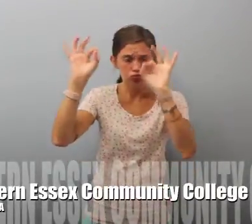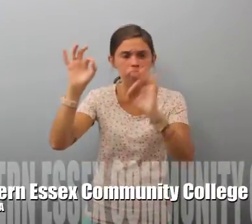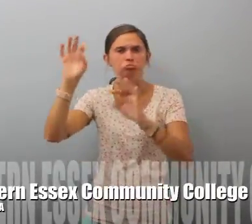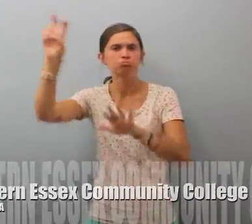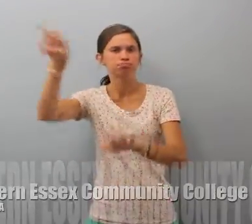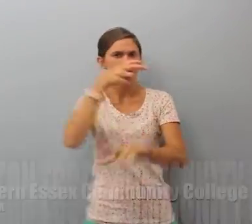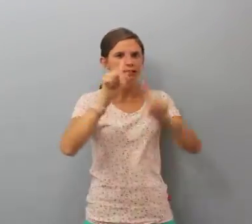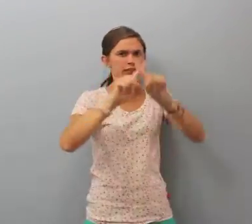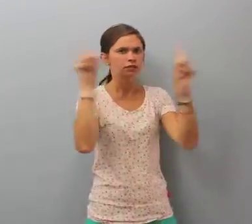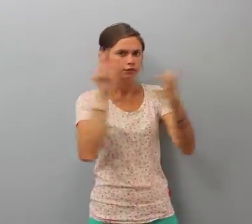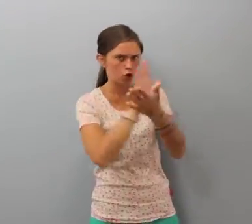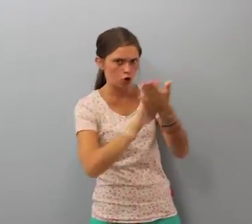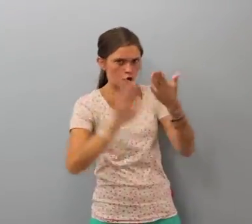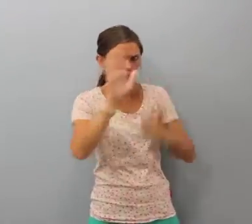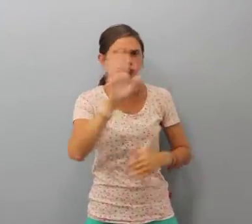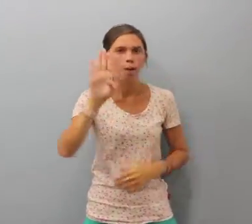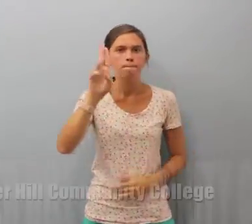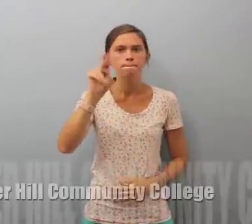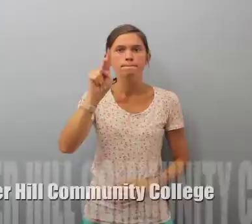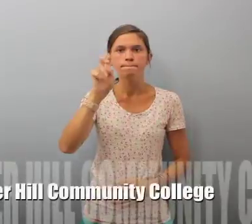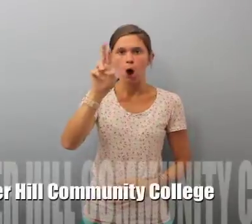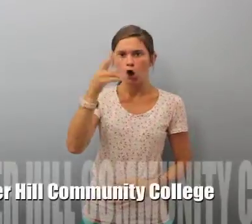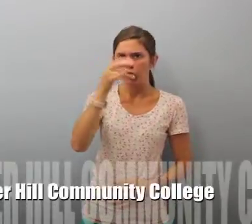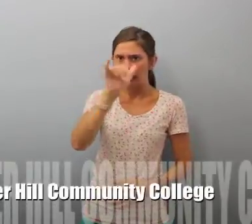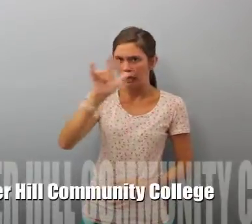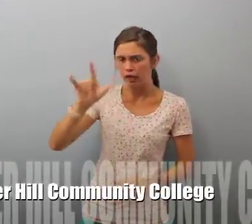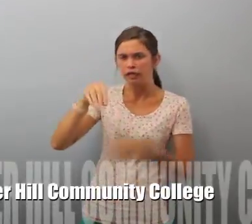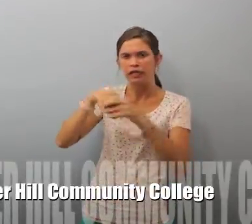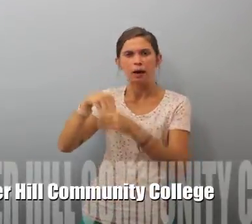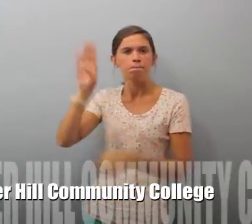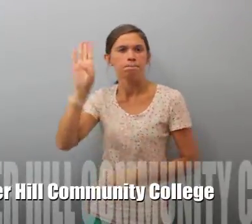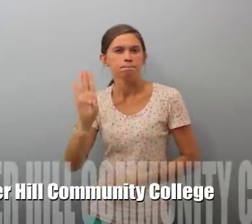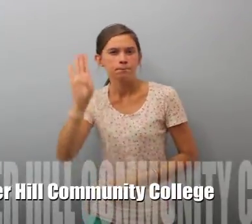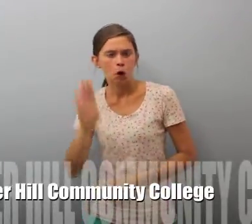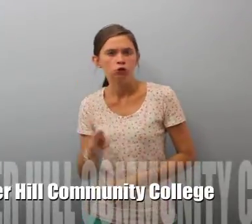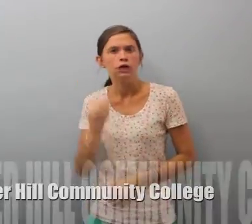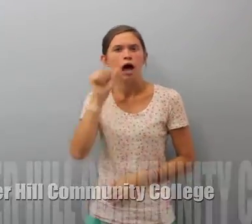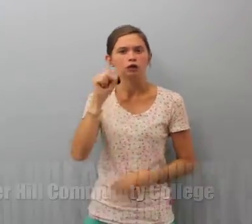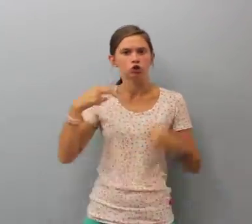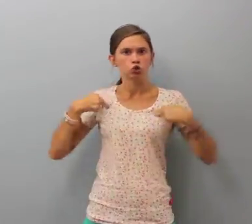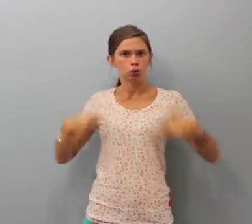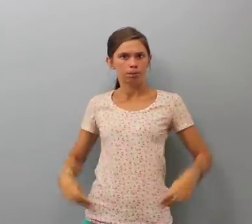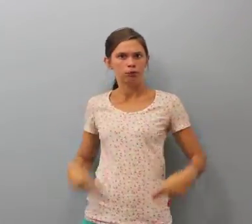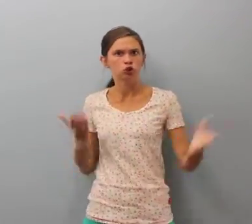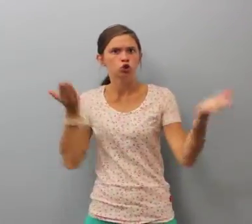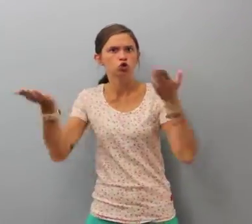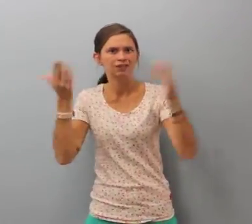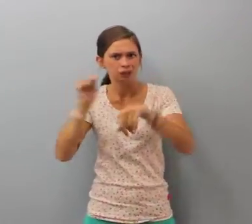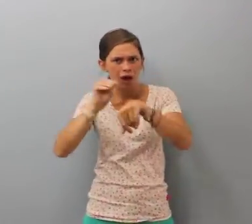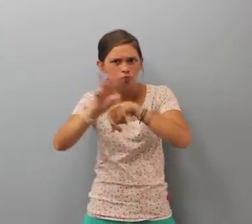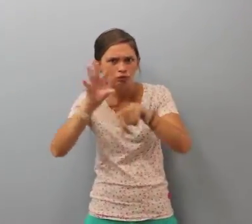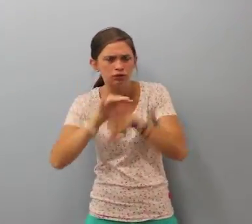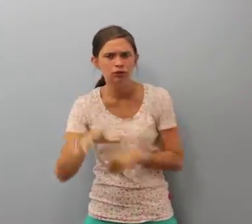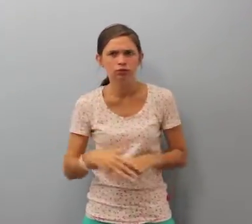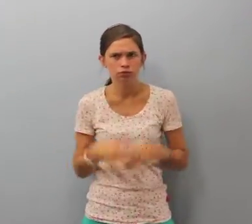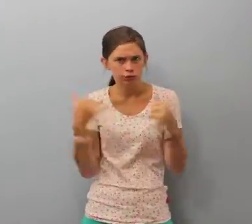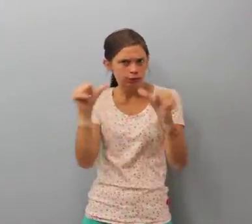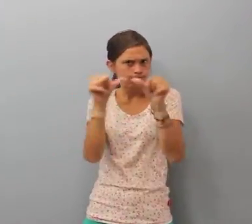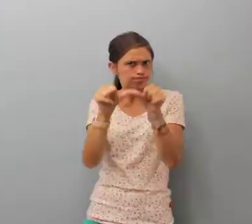Essex, enjoyed his education there, and continued his education at Bunker Hill in the field of human